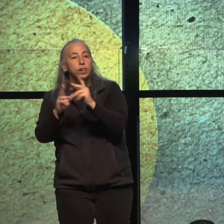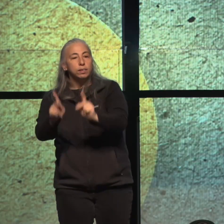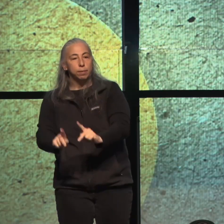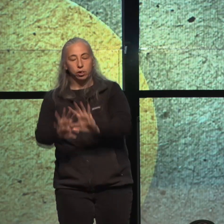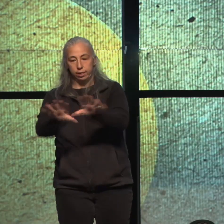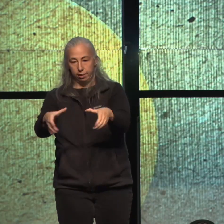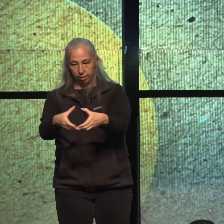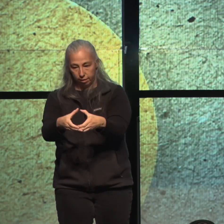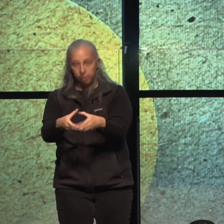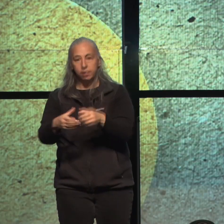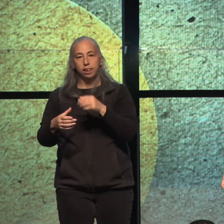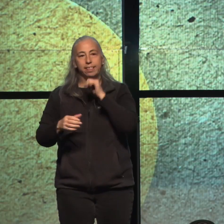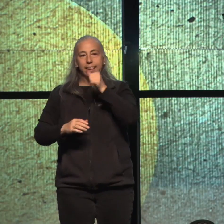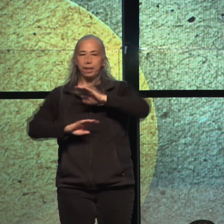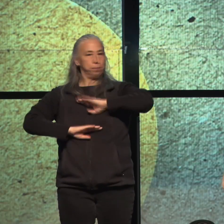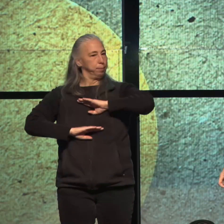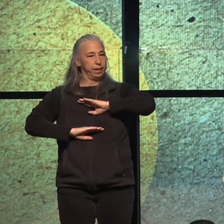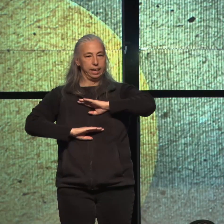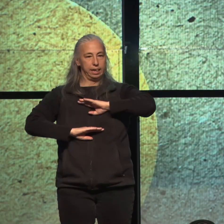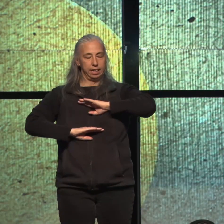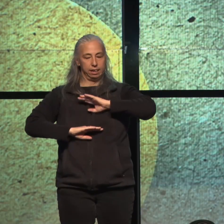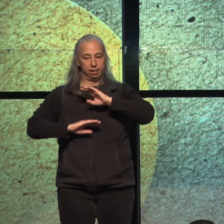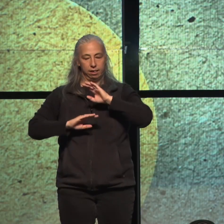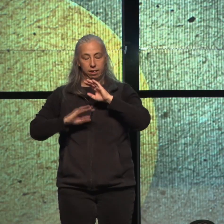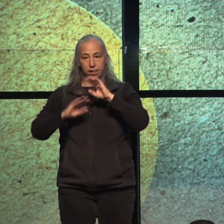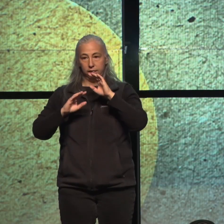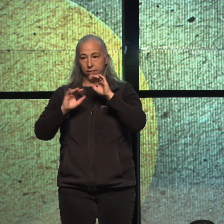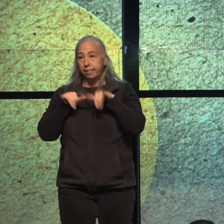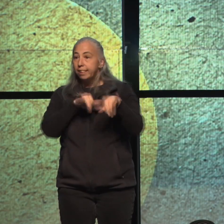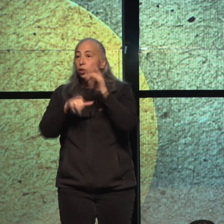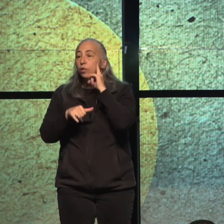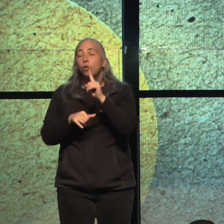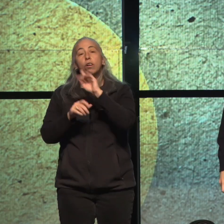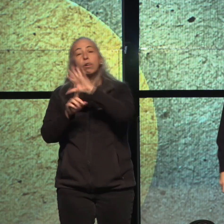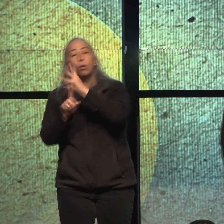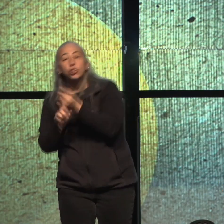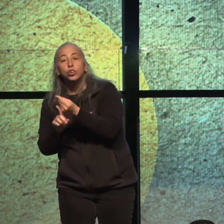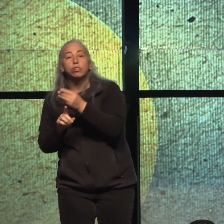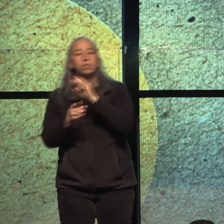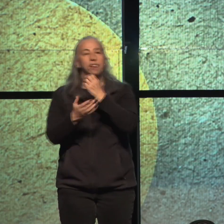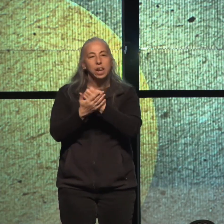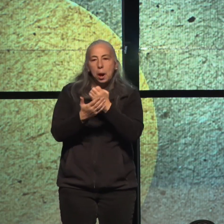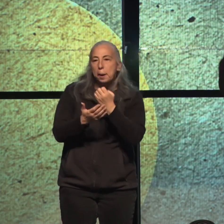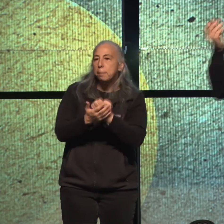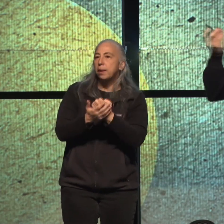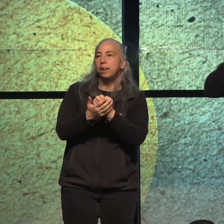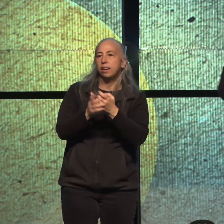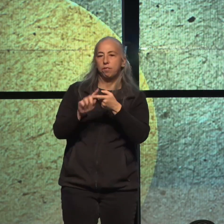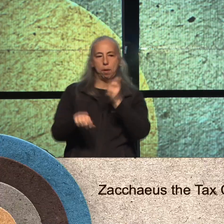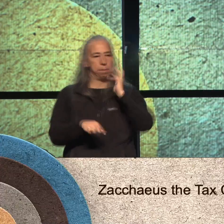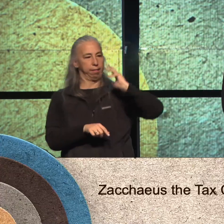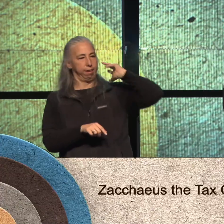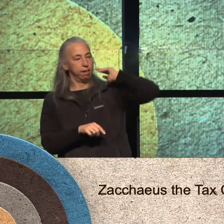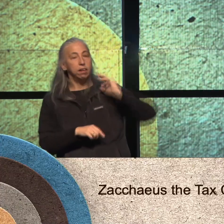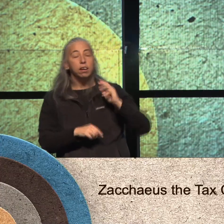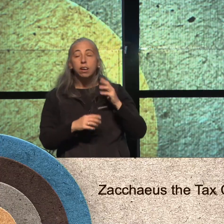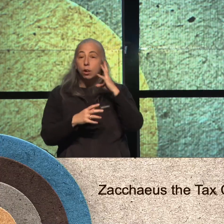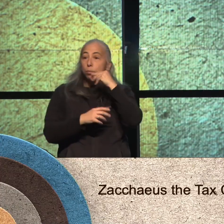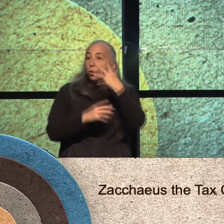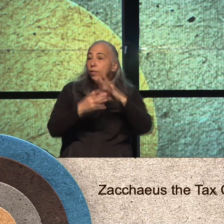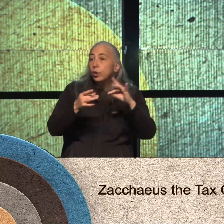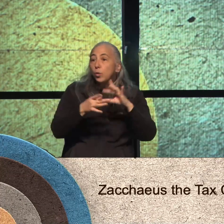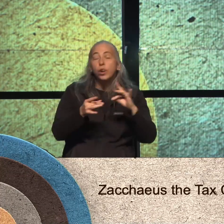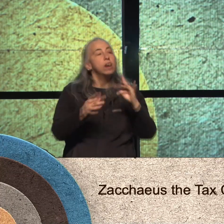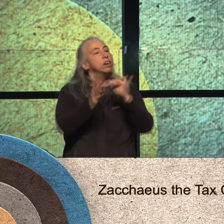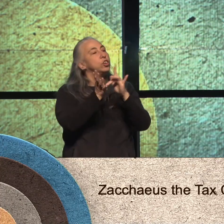meet the standards of the economy of the day. They didn't meet the standards of the culture of the day. And so we have a beautiful story. Jesus